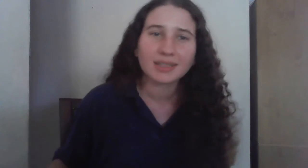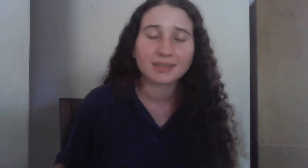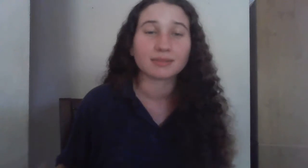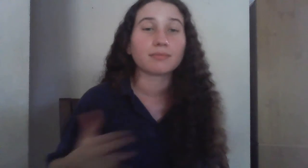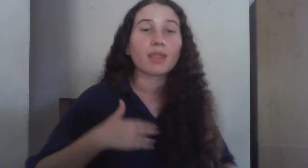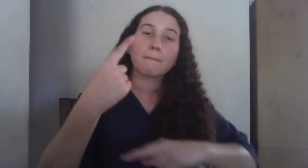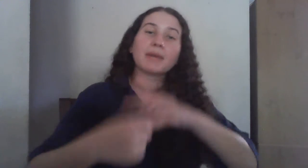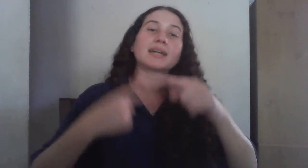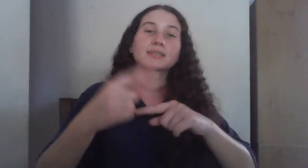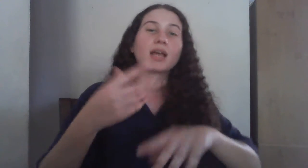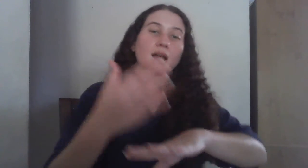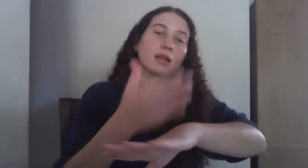amazing.